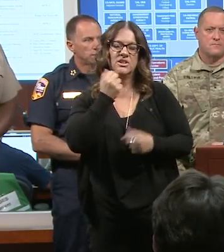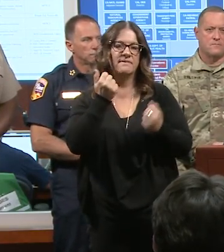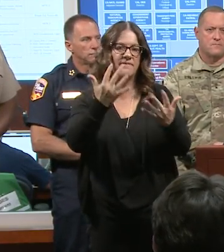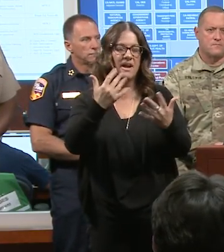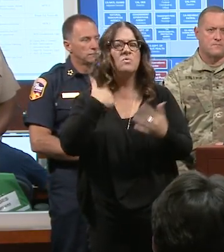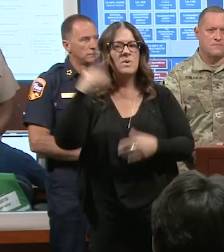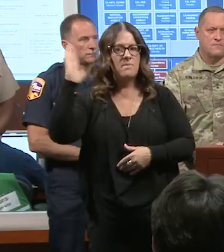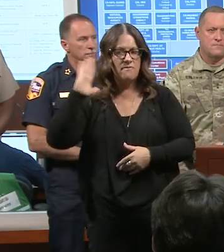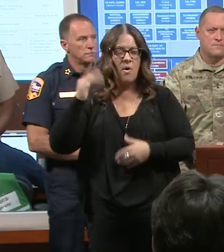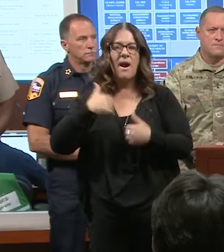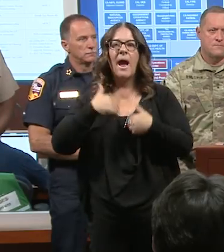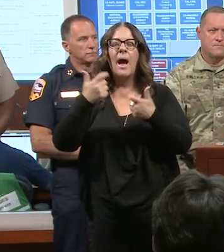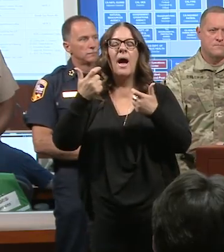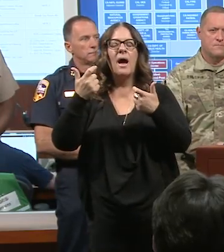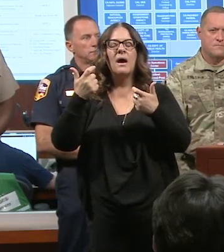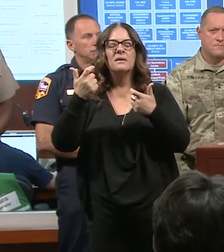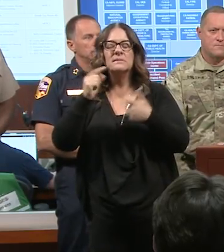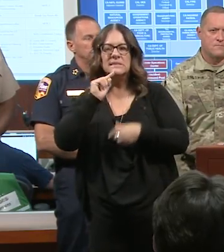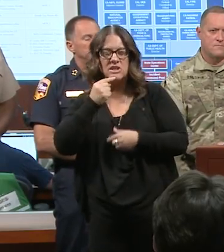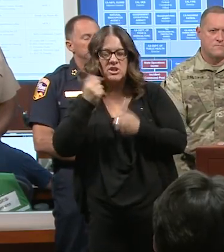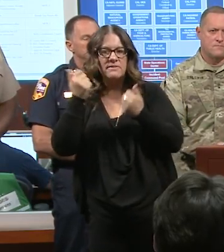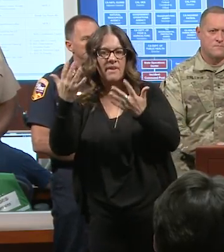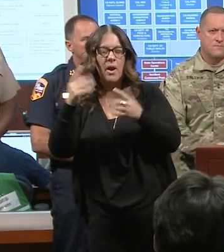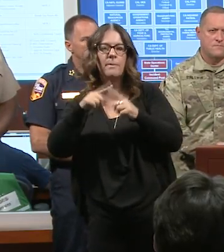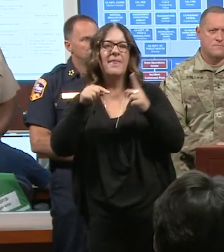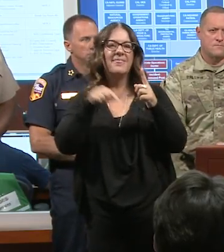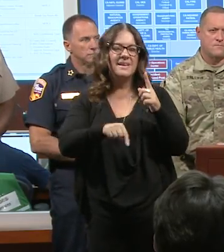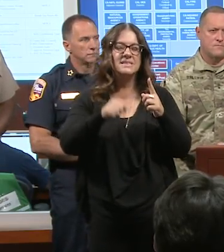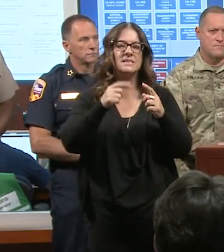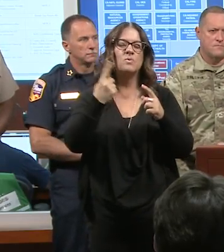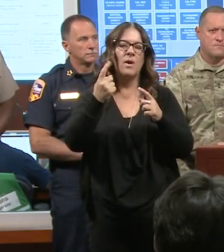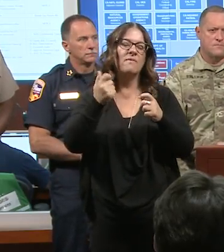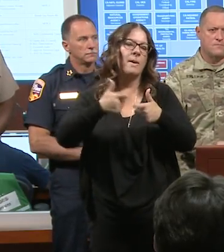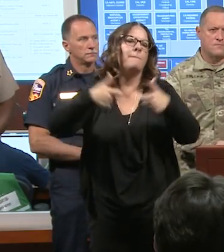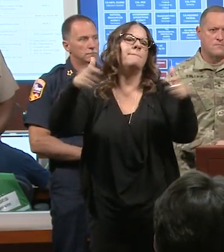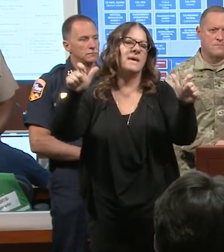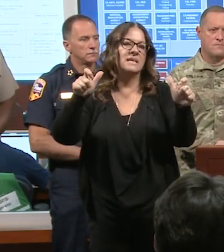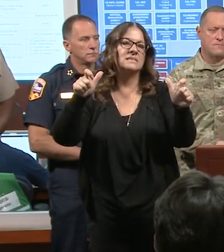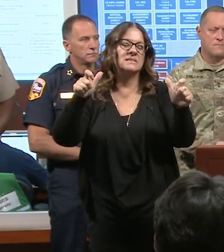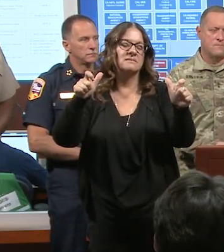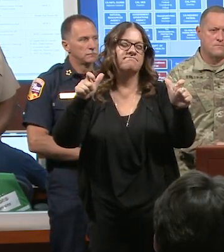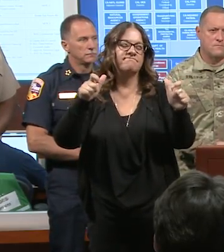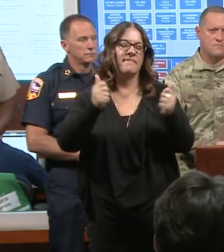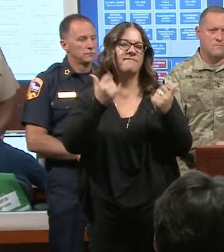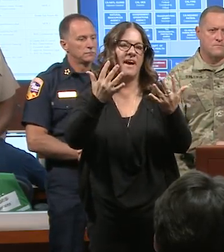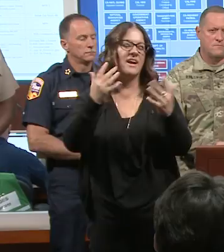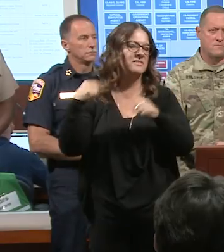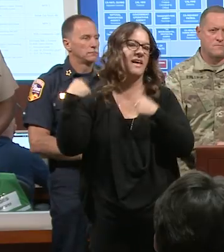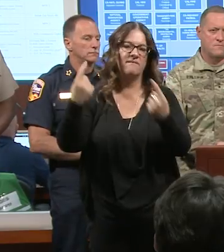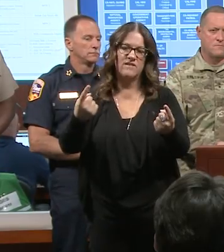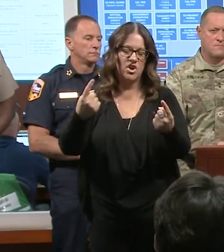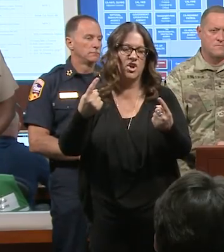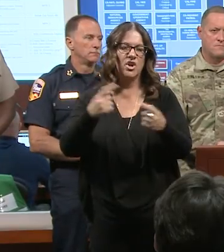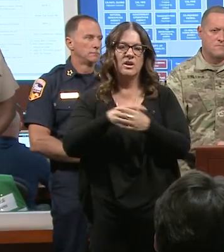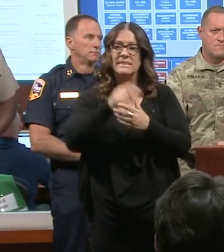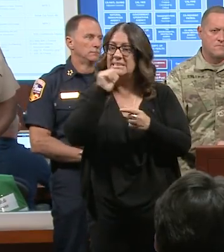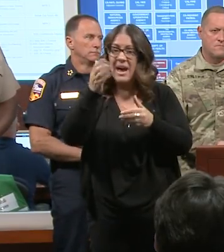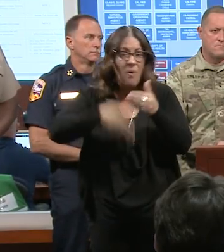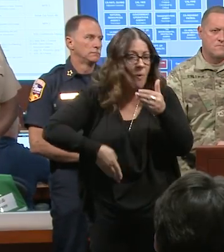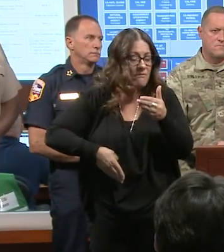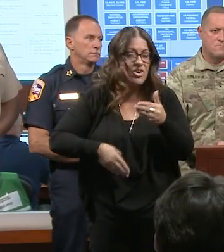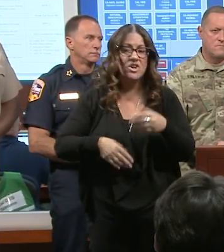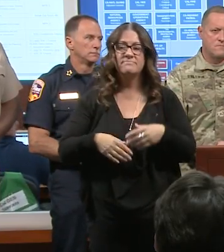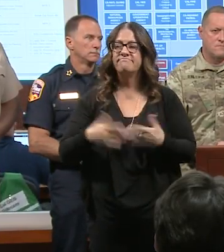in the past. This is one of the biggest, the most serious, and it's not over. Just the recitation of all the